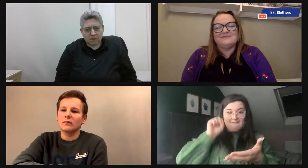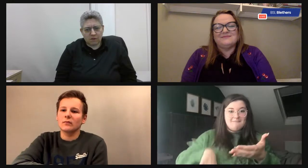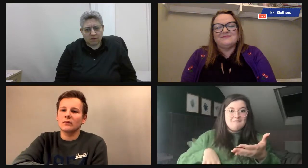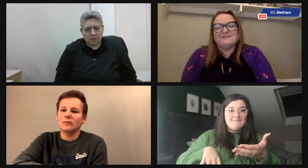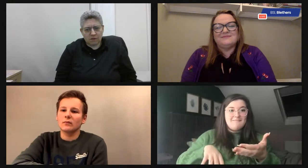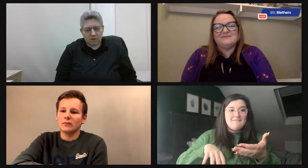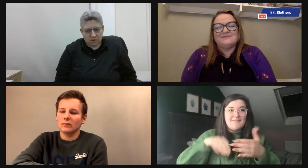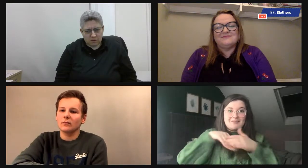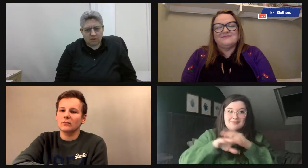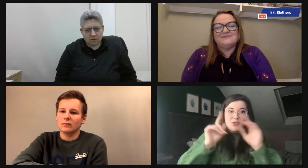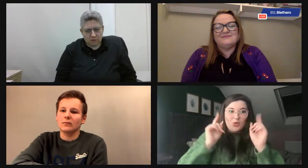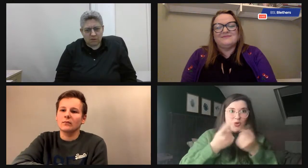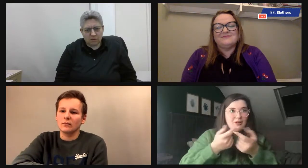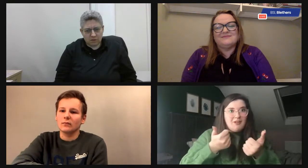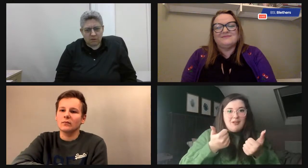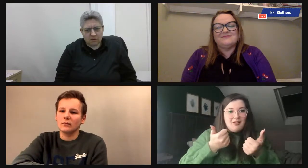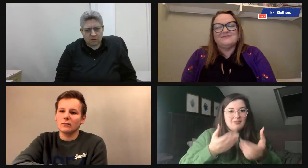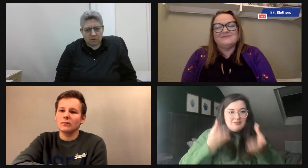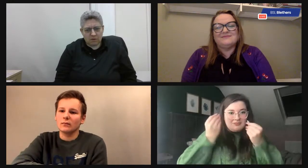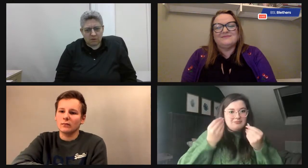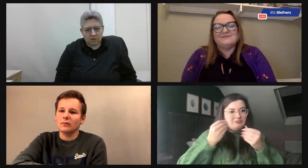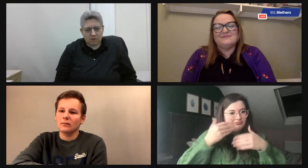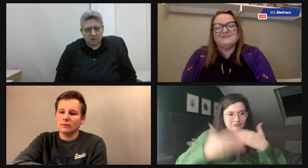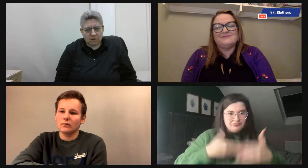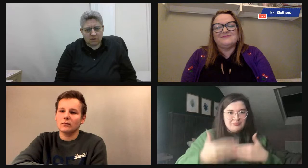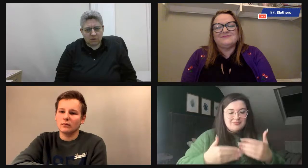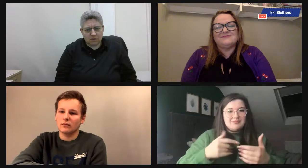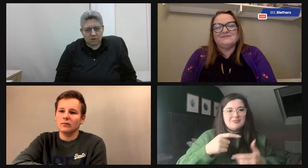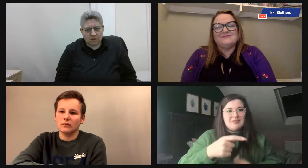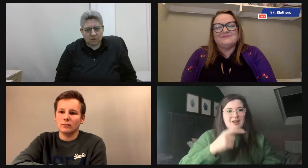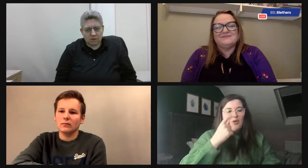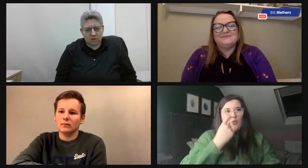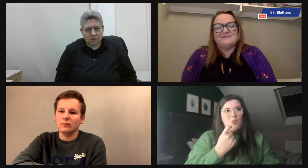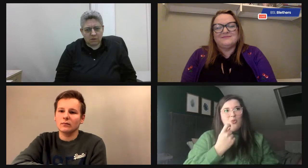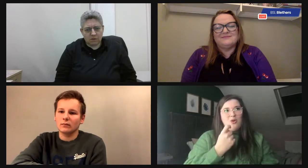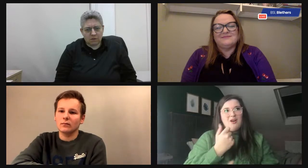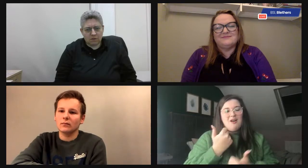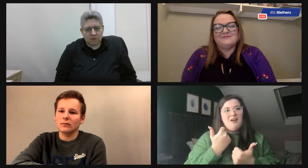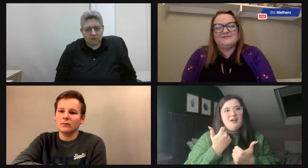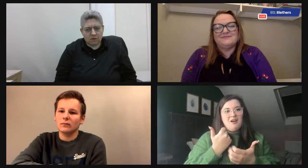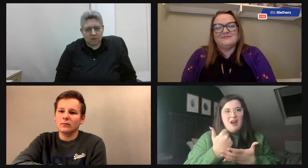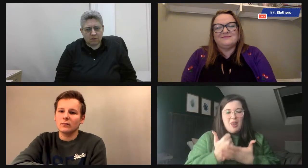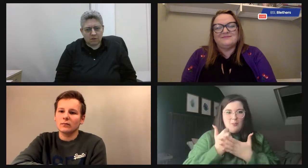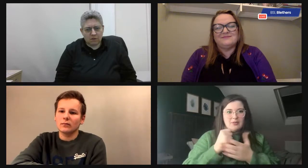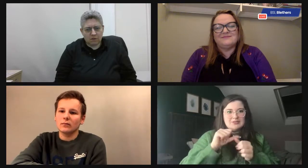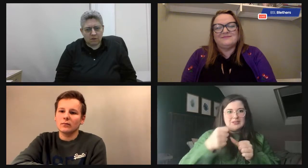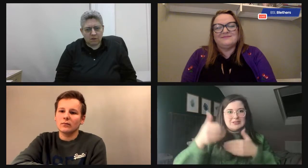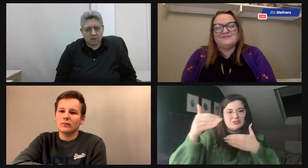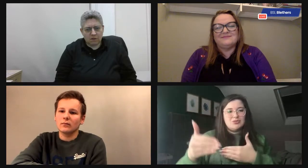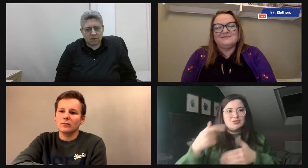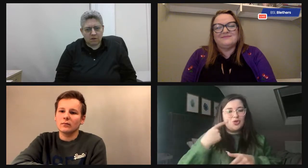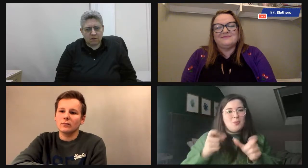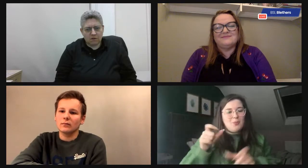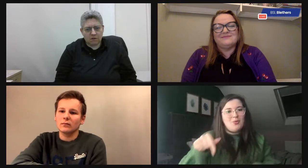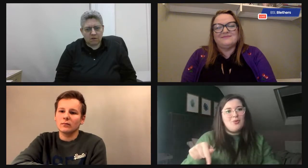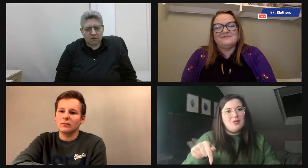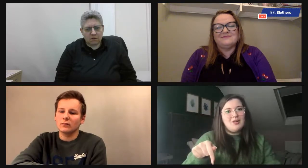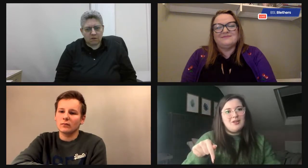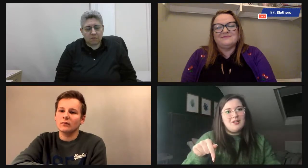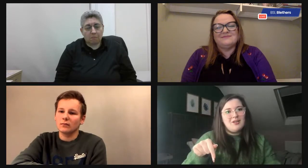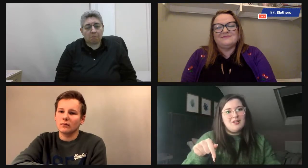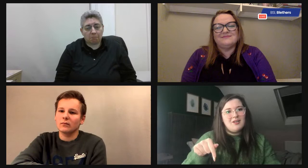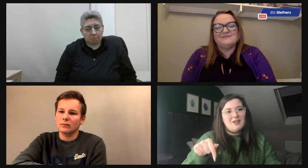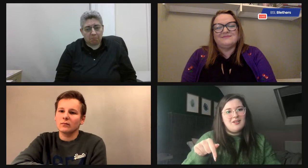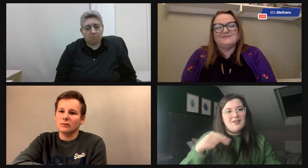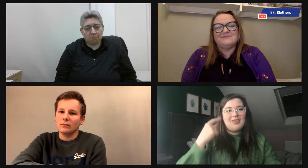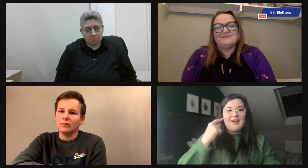same barriers as us. So the removal of these barriers in universities and colleges and making sure that